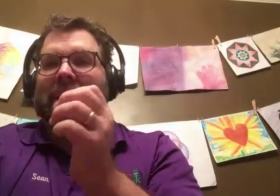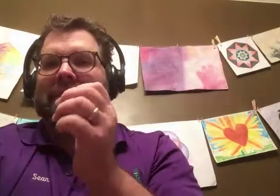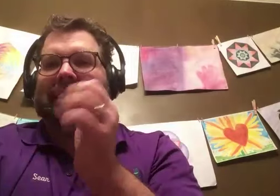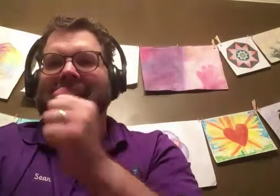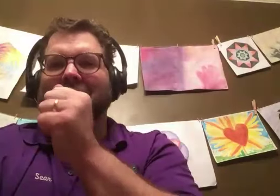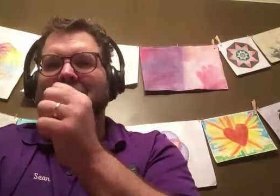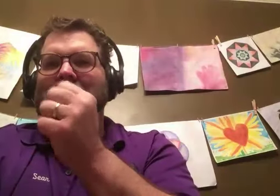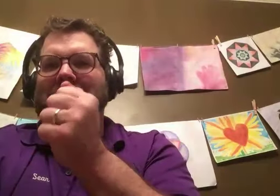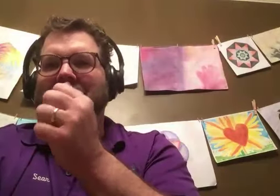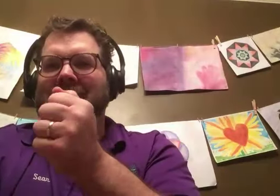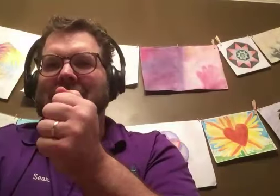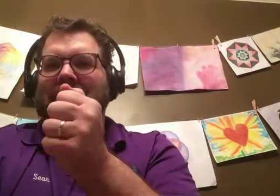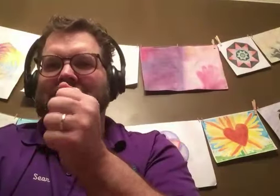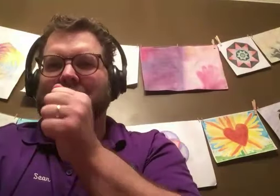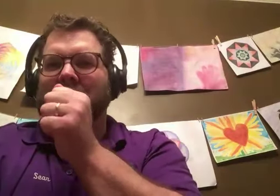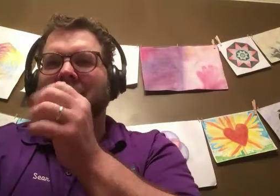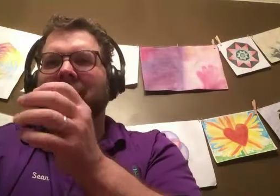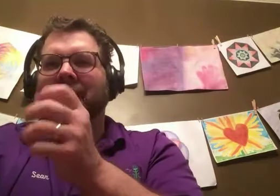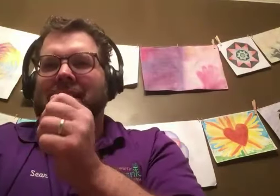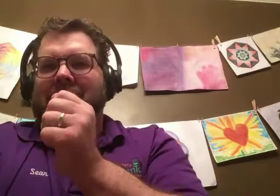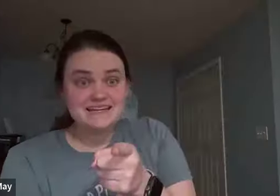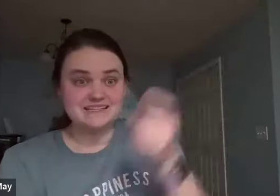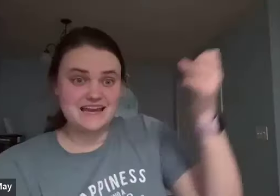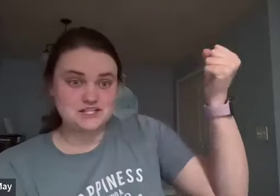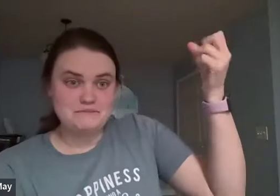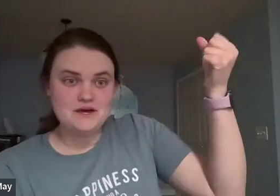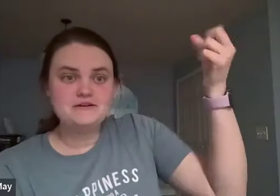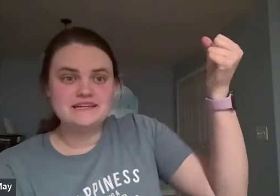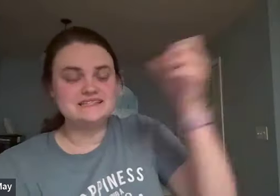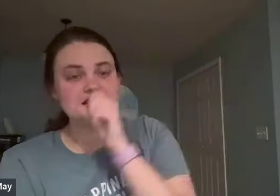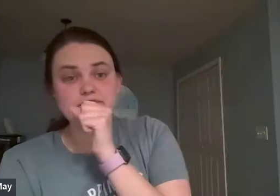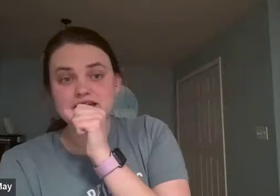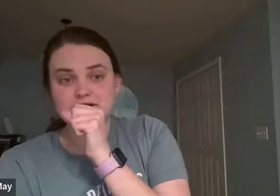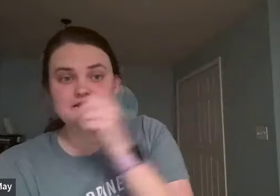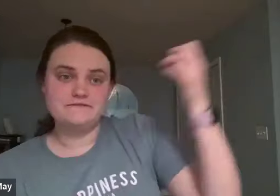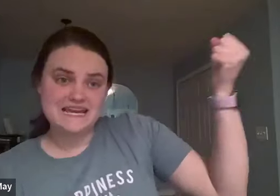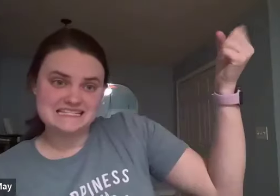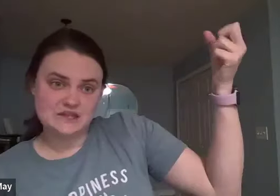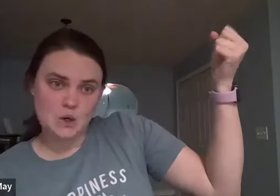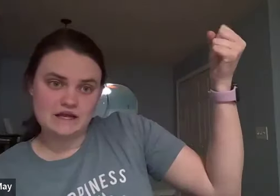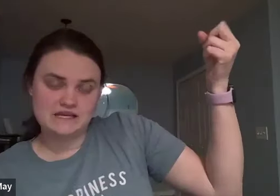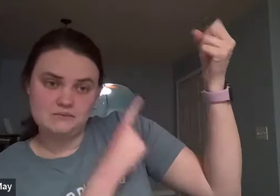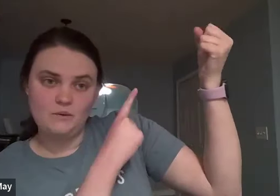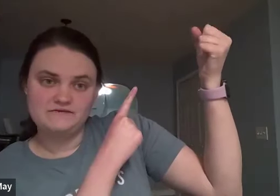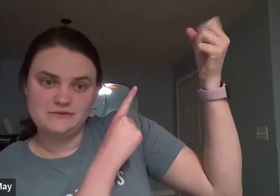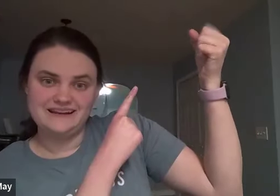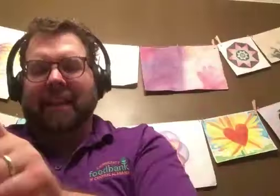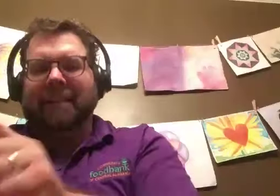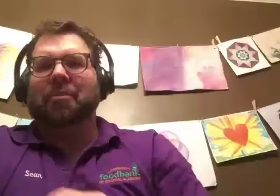milk, and I thought milk was something very similar. It is actually. Milk is, instead of putting it in front of your face, it's away from here. Okay, that's what it